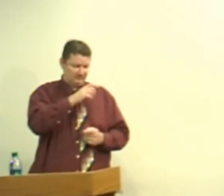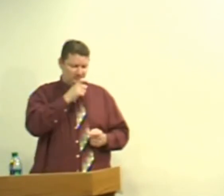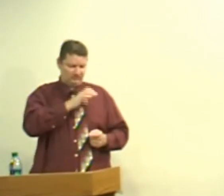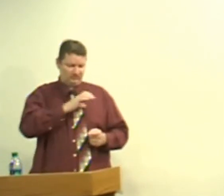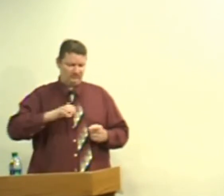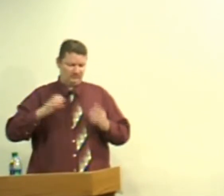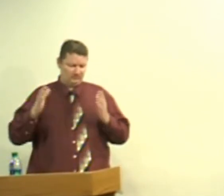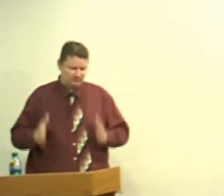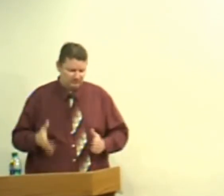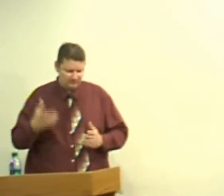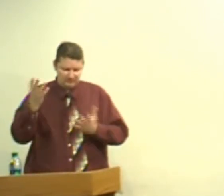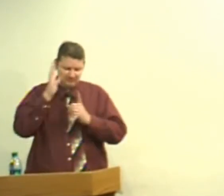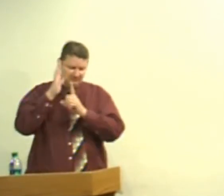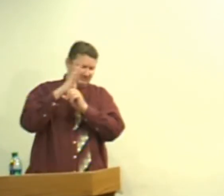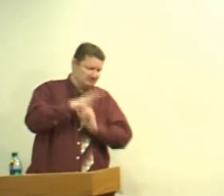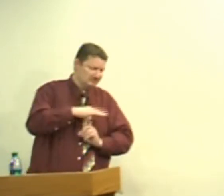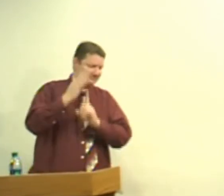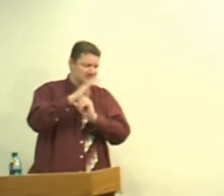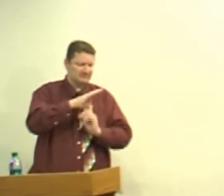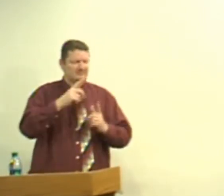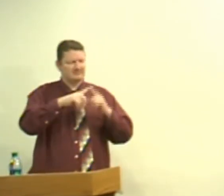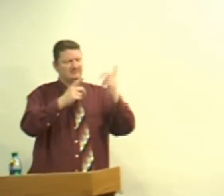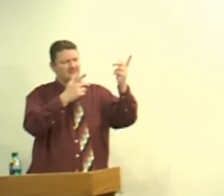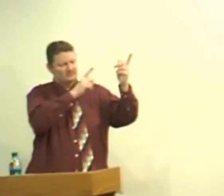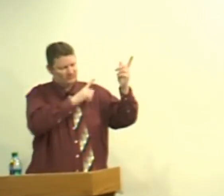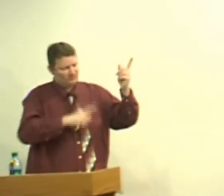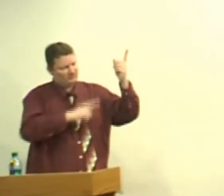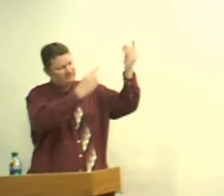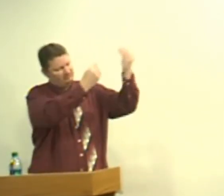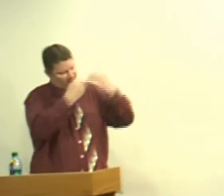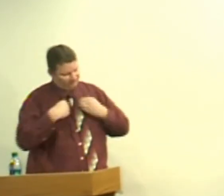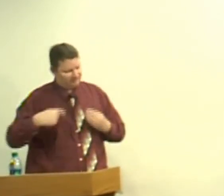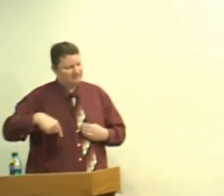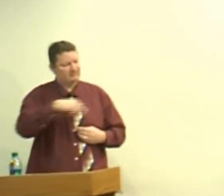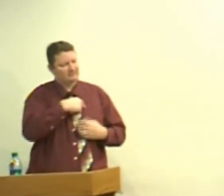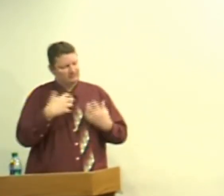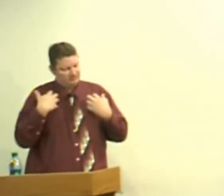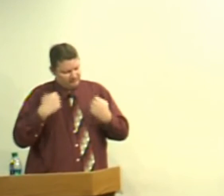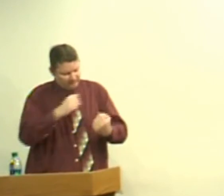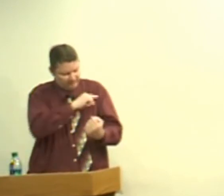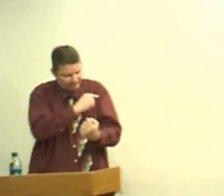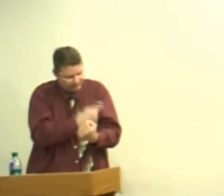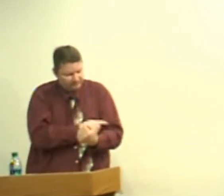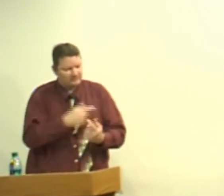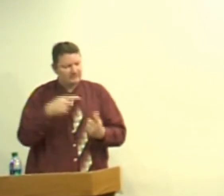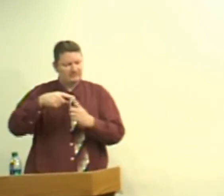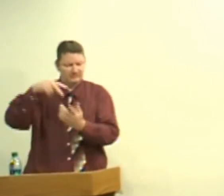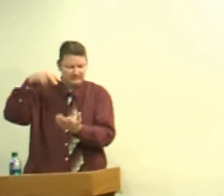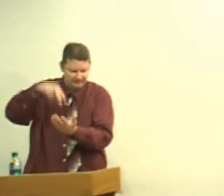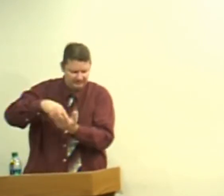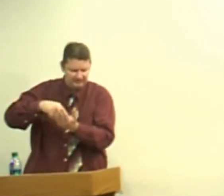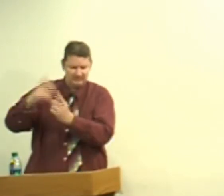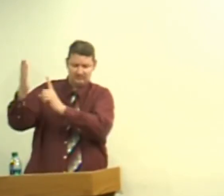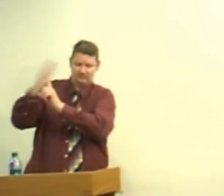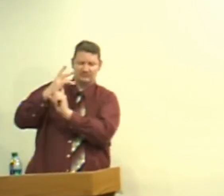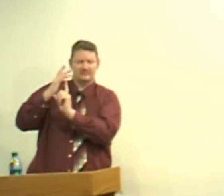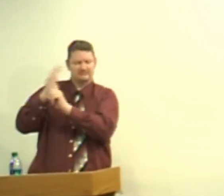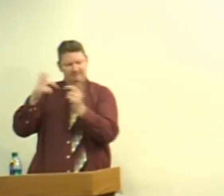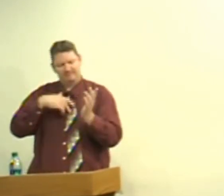those that are, those that persecuted, those of us that are put down, those of us that suffer, Lord, give us the